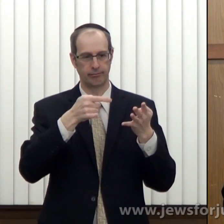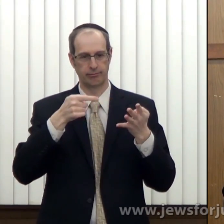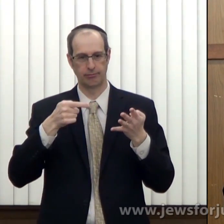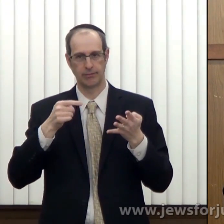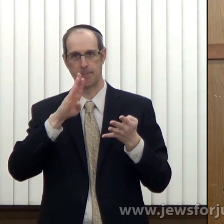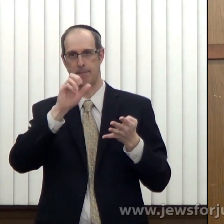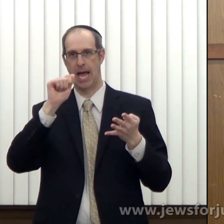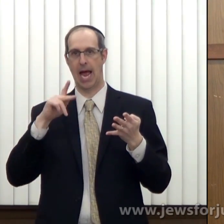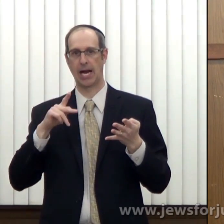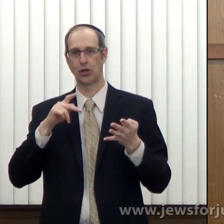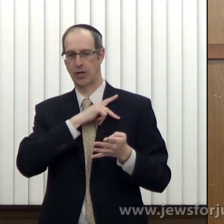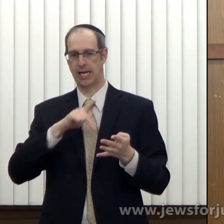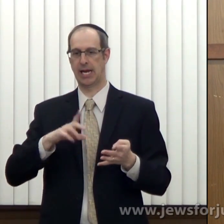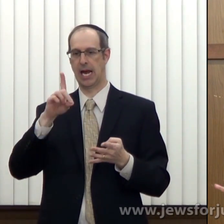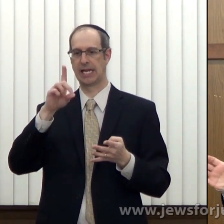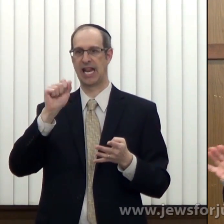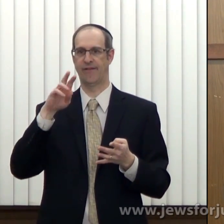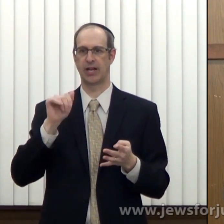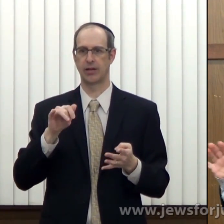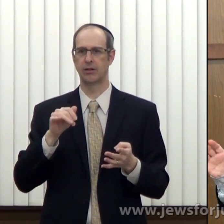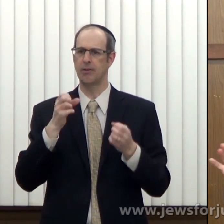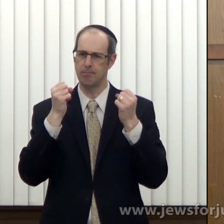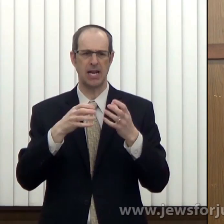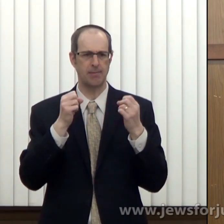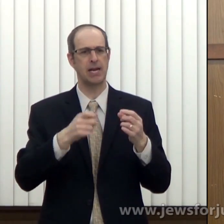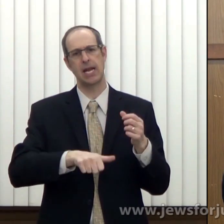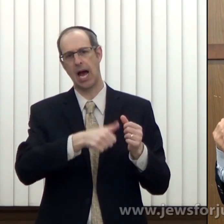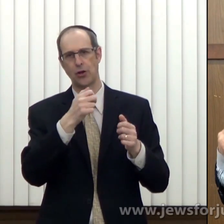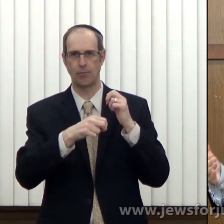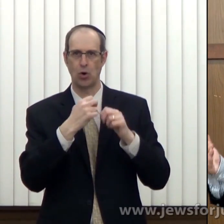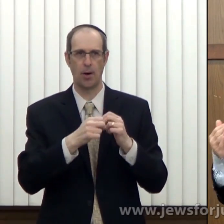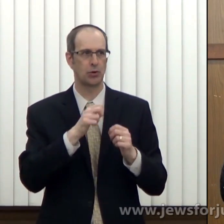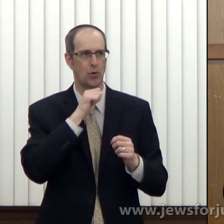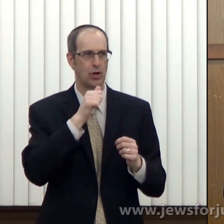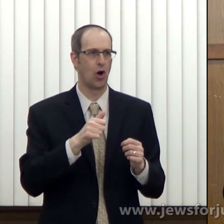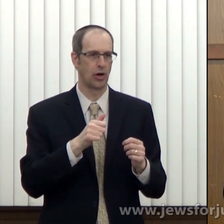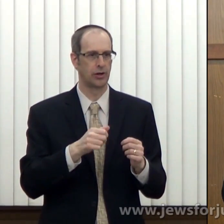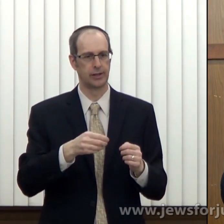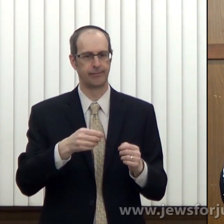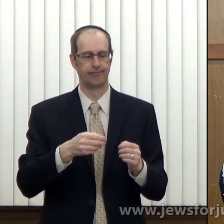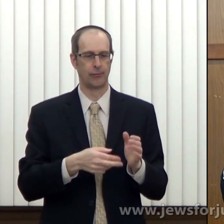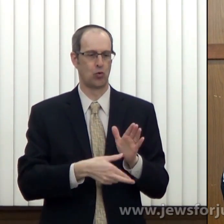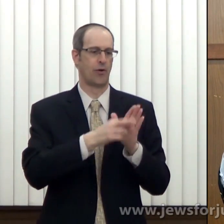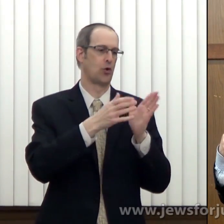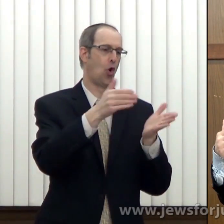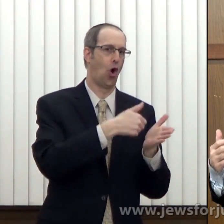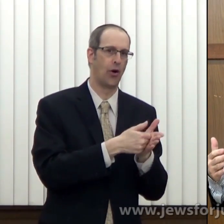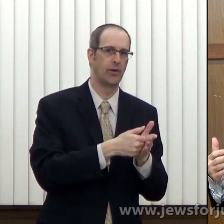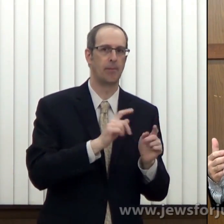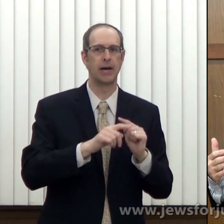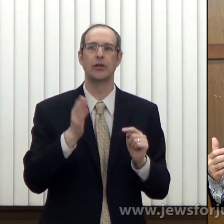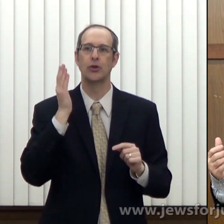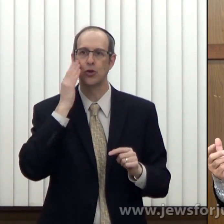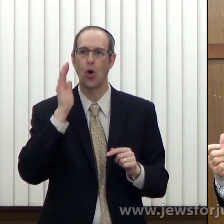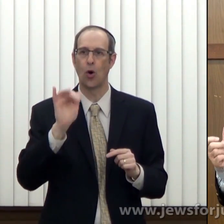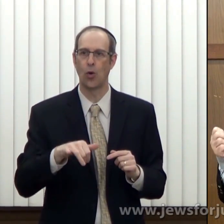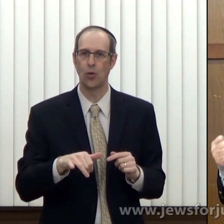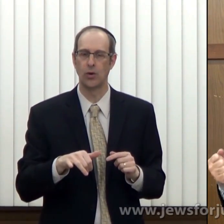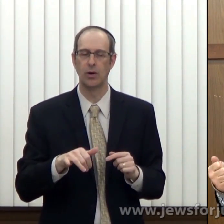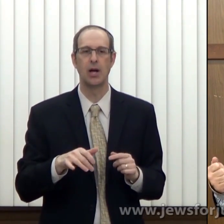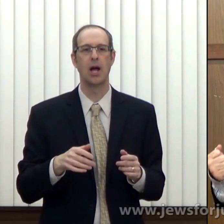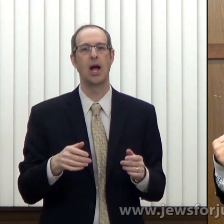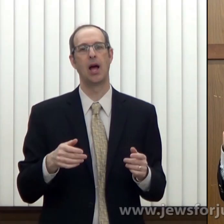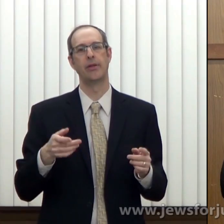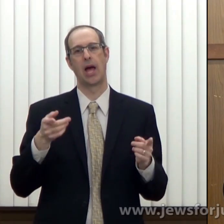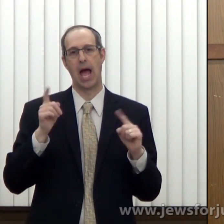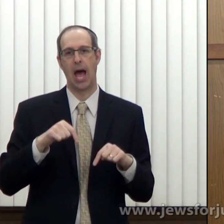to King David? And there are many, many other problems. We're not going to go into all of them. Just be aware that when it